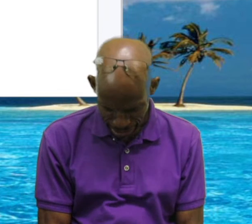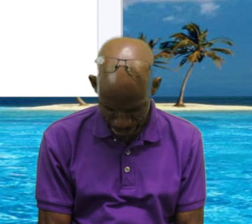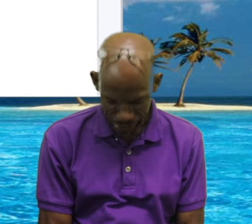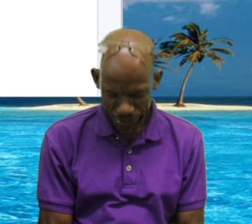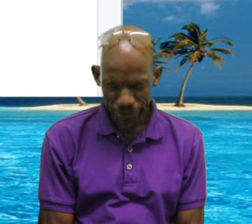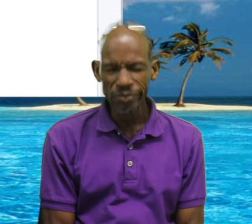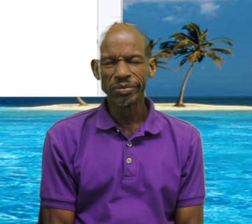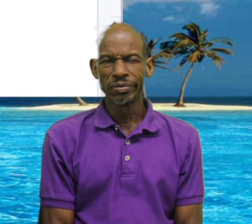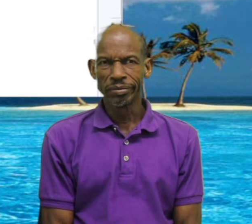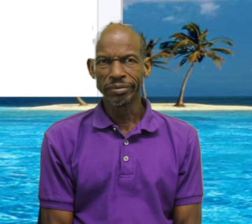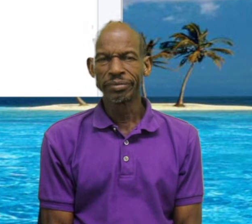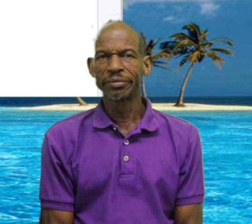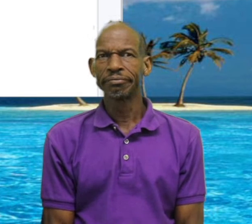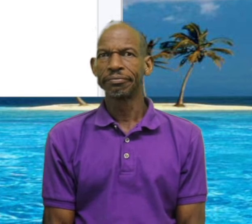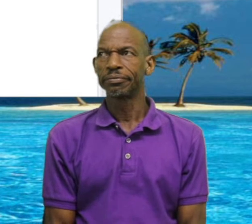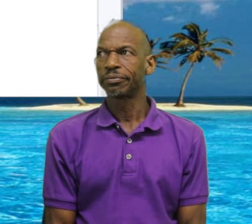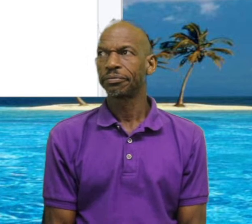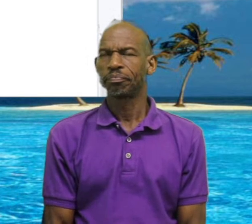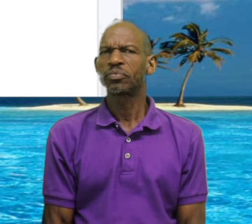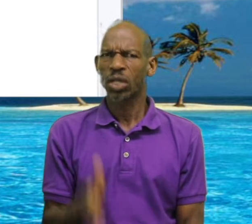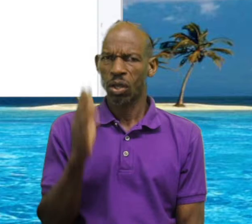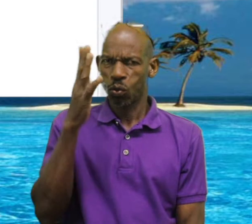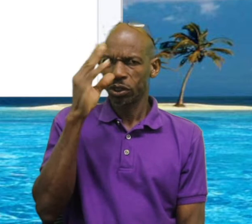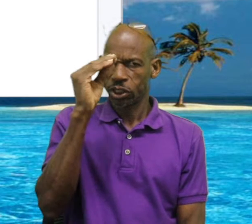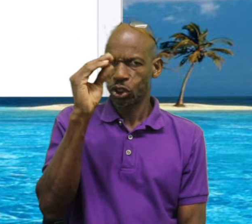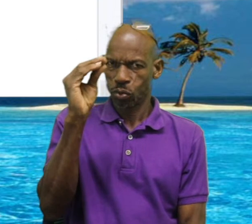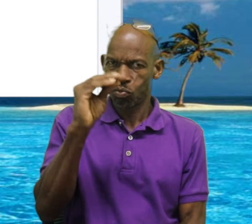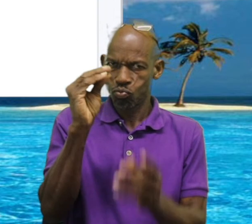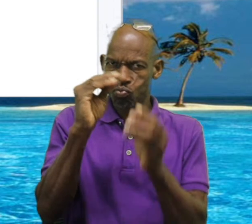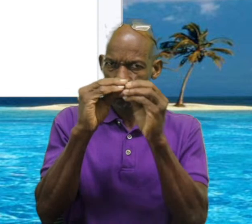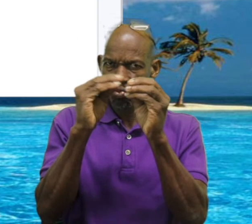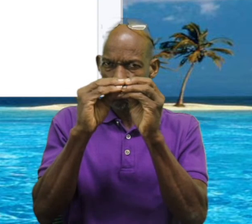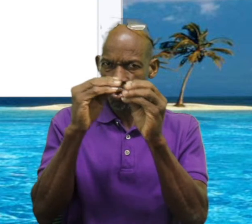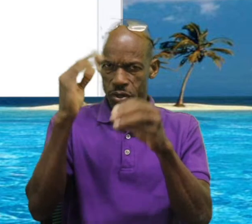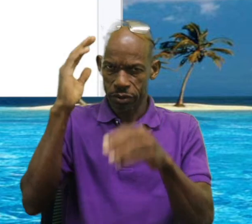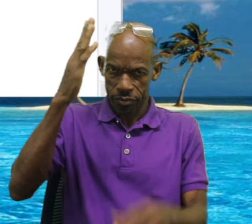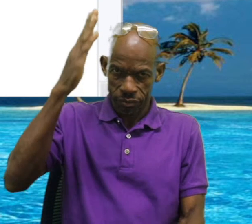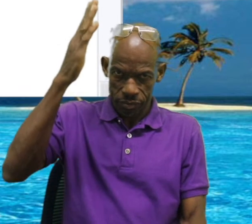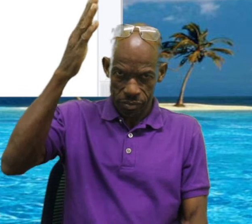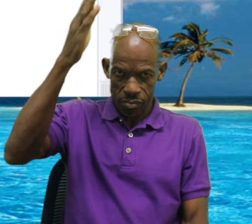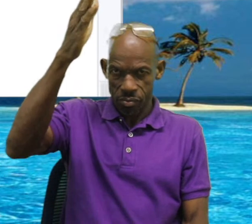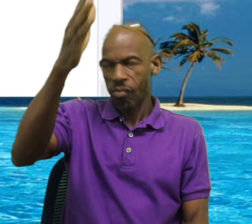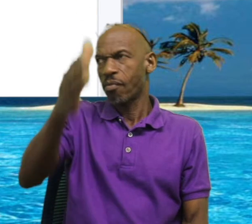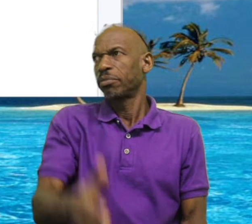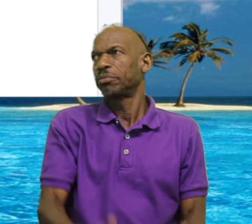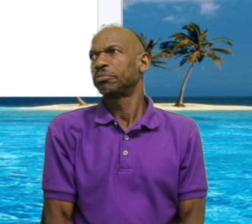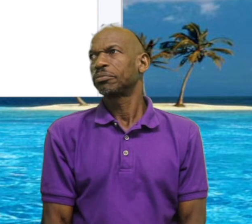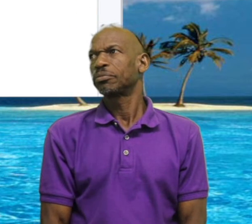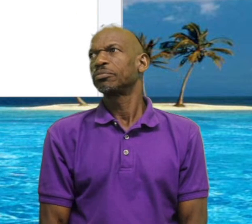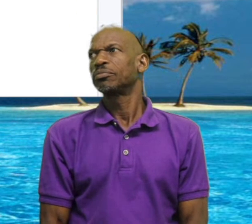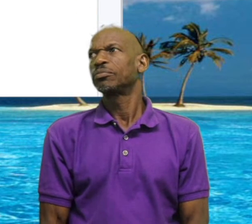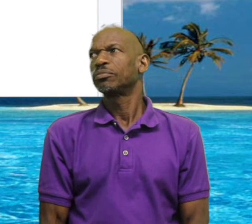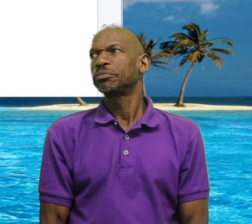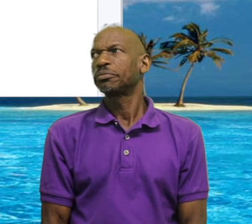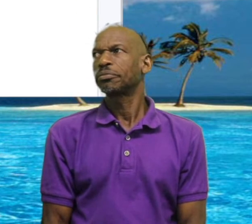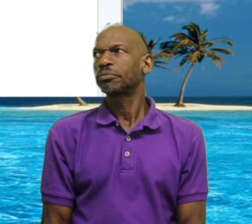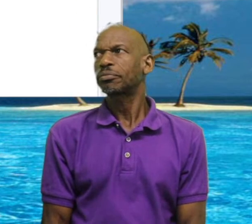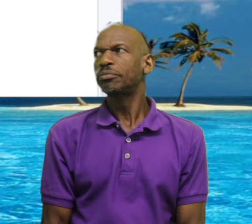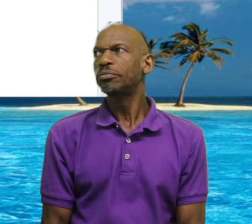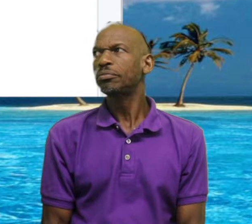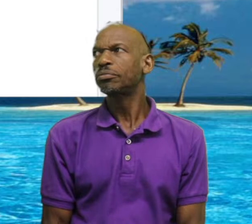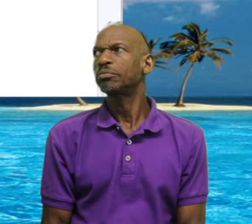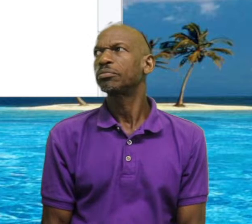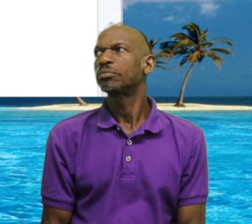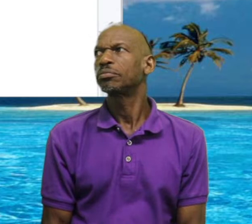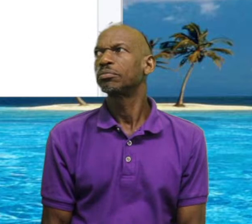they are a verb, and we'll learn more about these kind of verbs as you go along. Yeah. All right. And